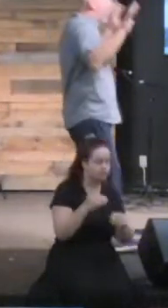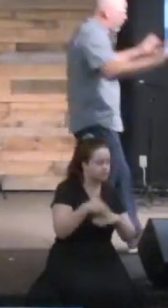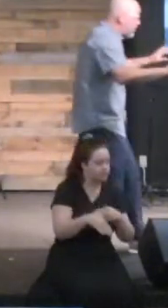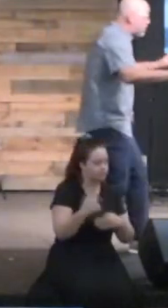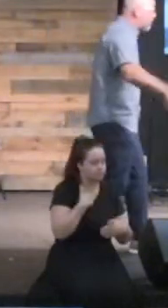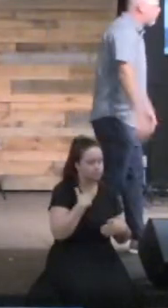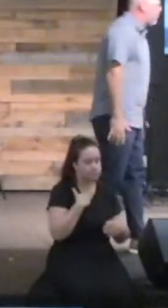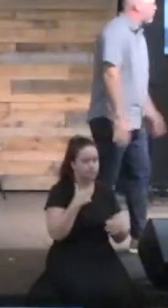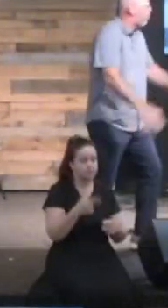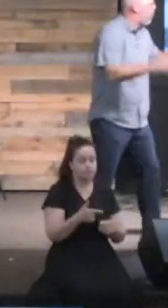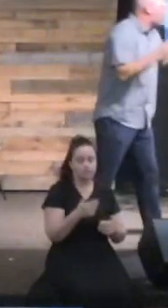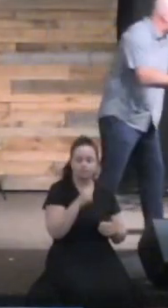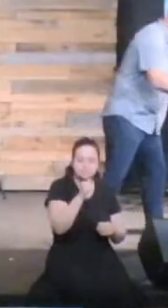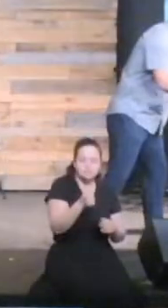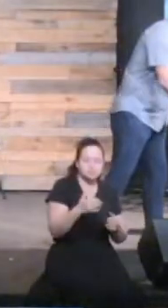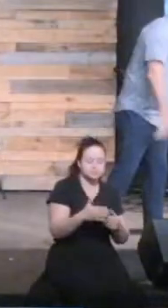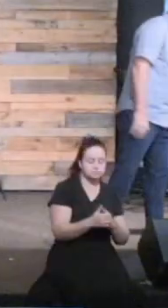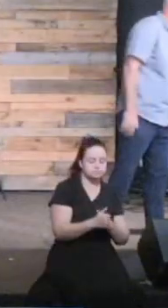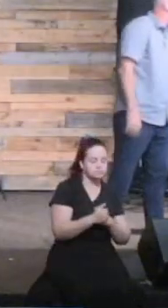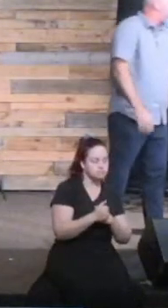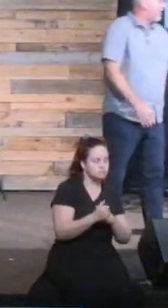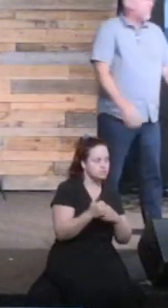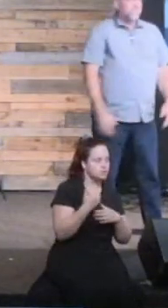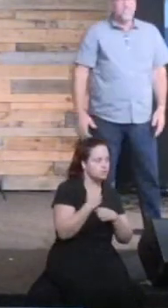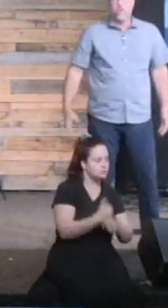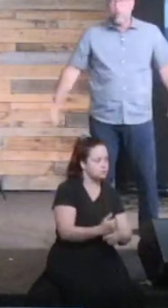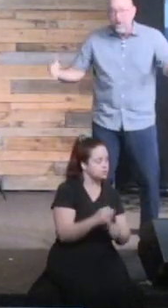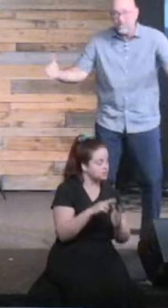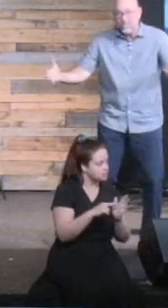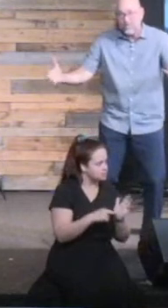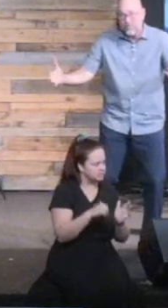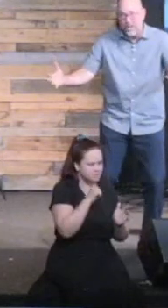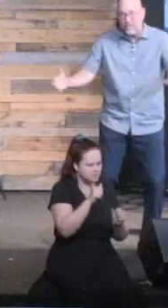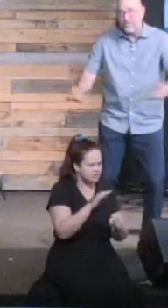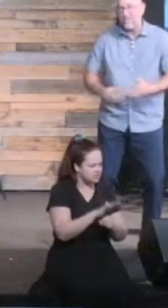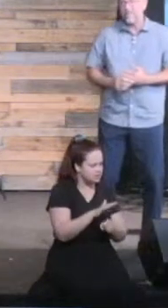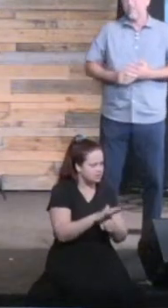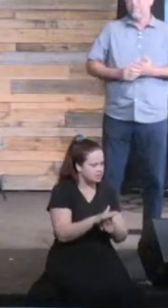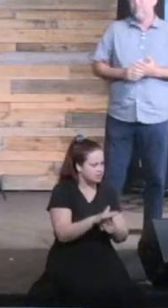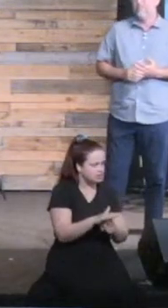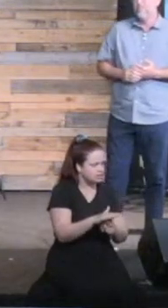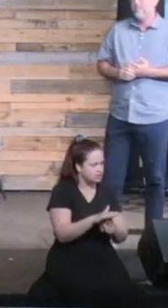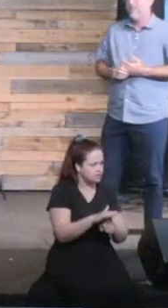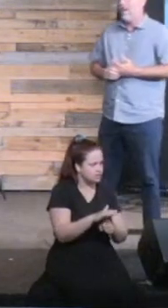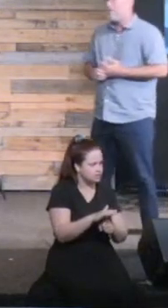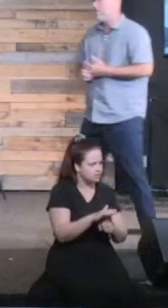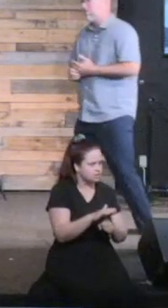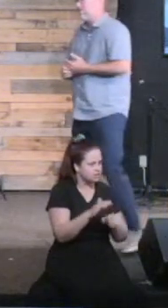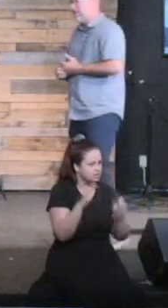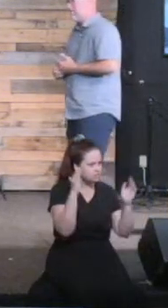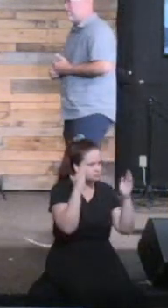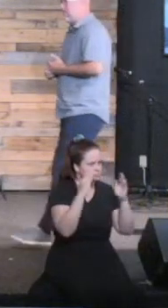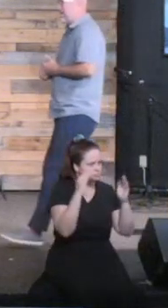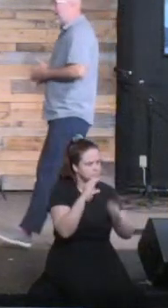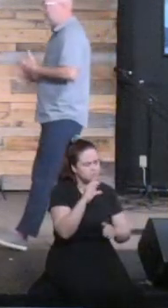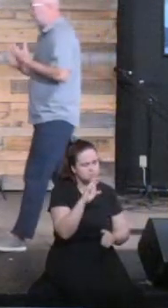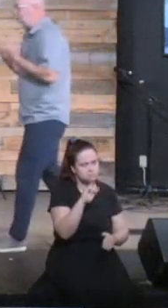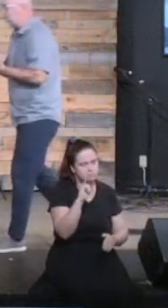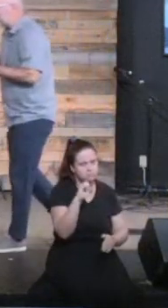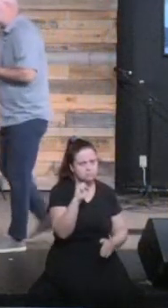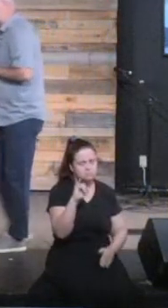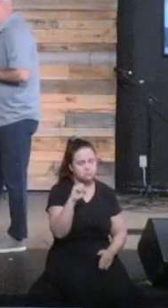of a sudden just holding to the rules was it enough the crisis of faith happened for them